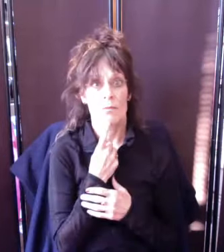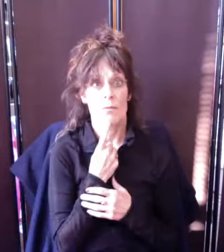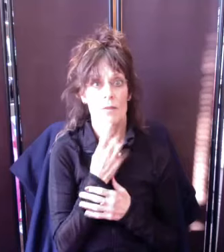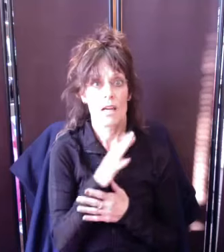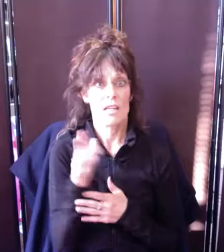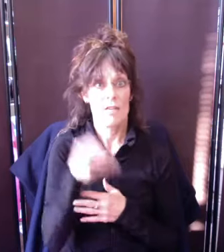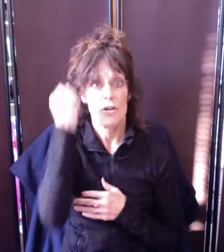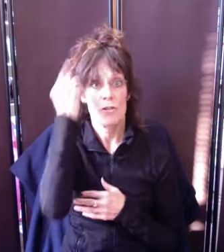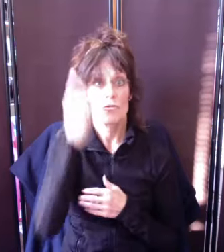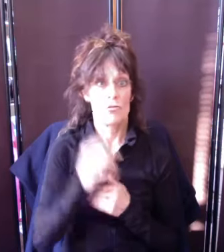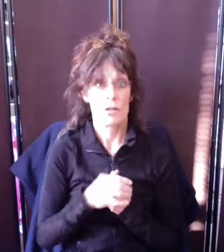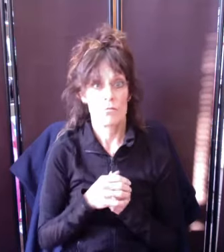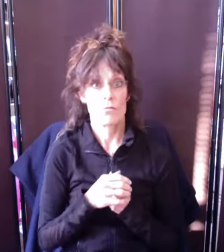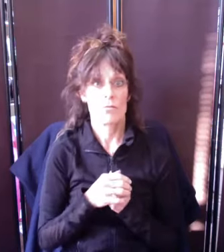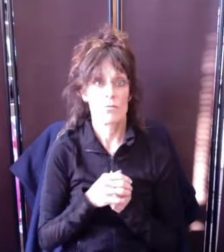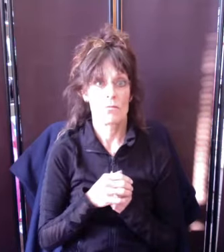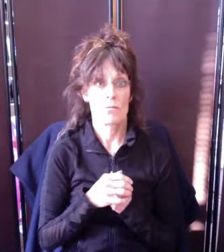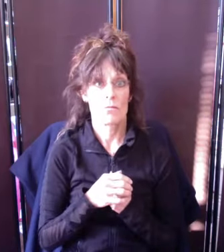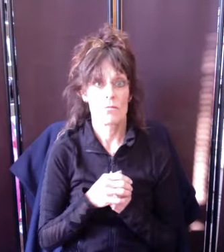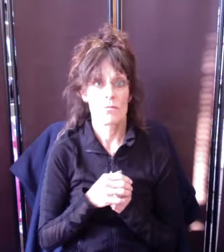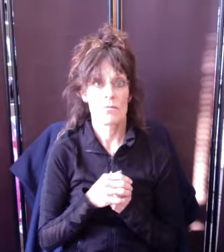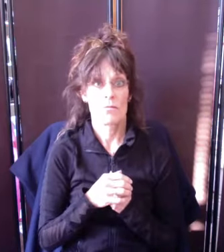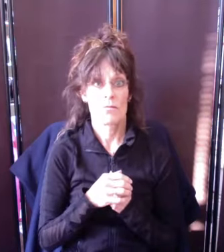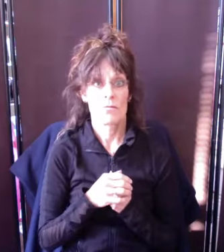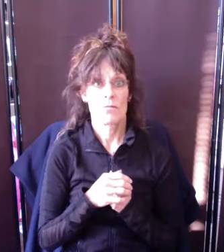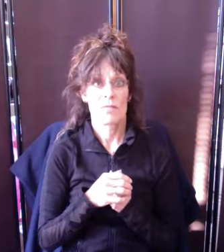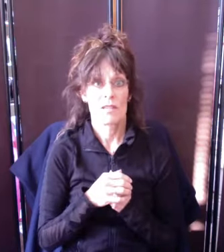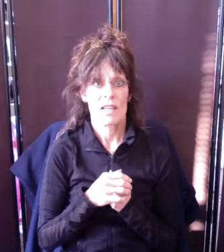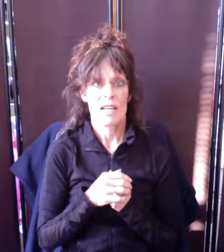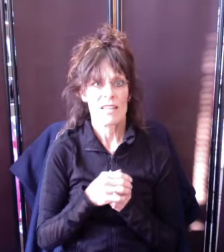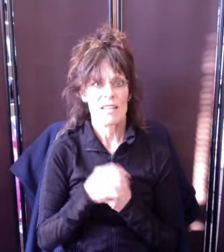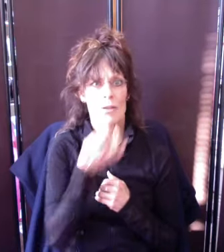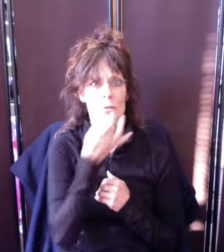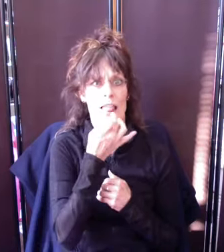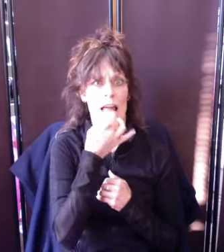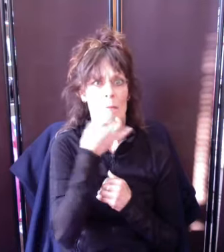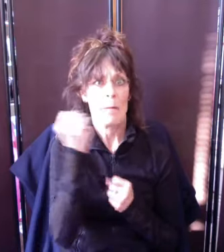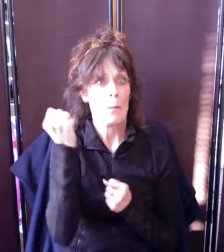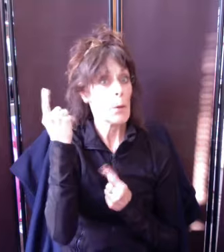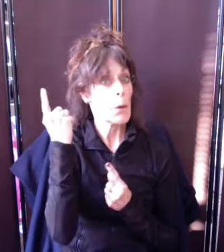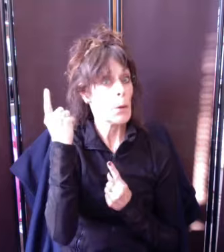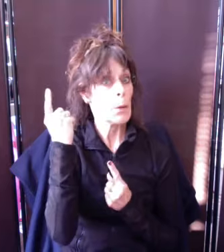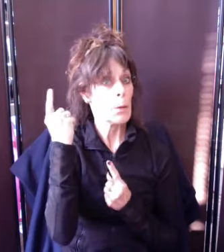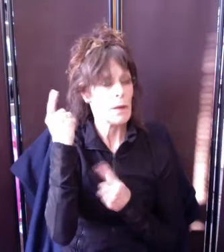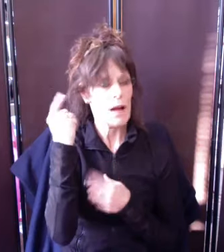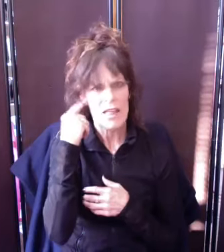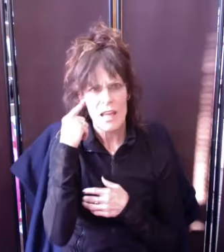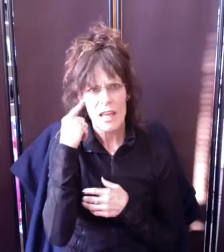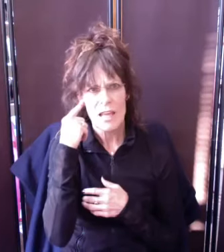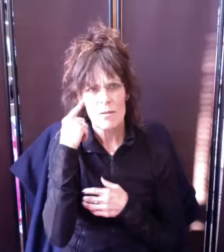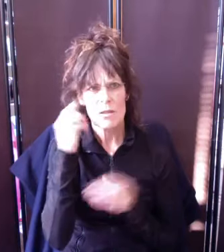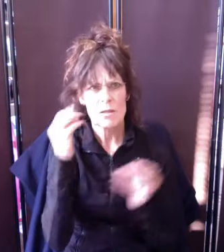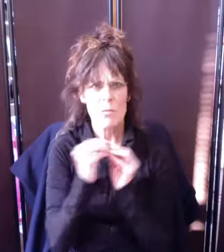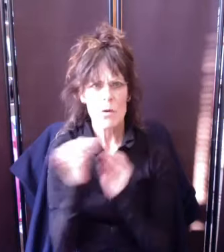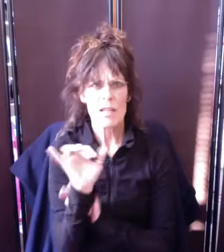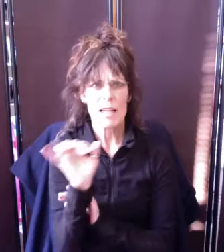understood, that it's like the lights came on that night. I always like to say it was more like somebody snuck up behind me and pulled the